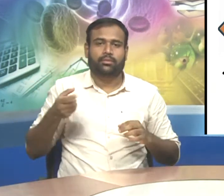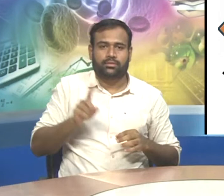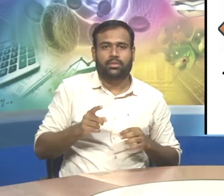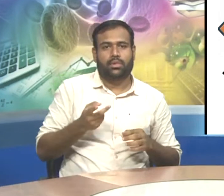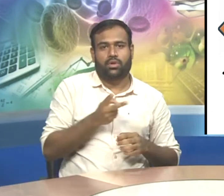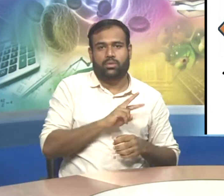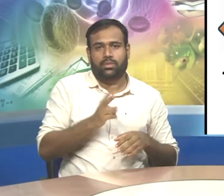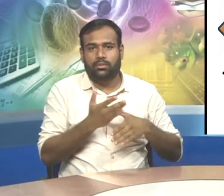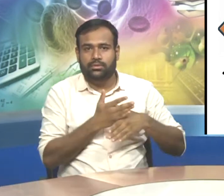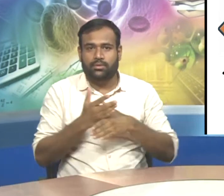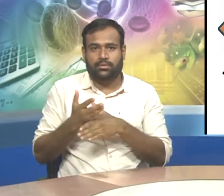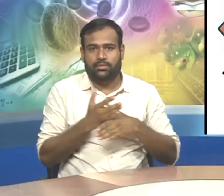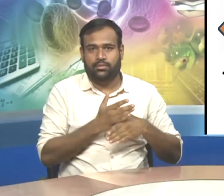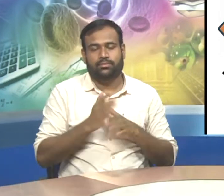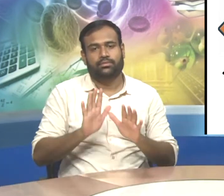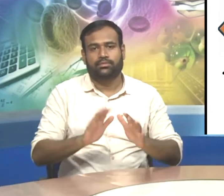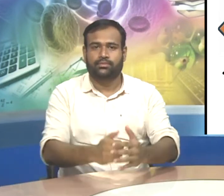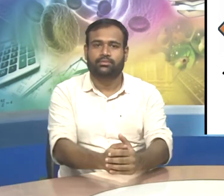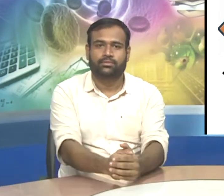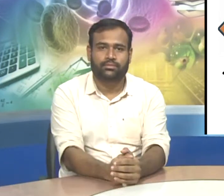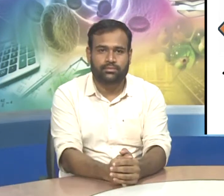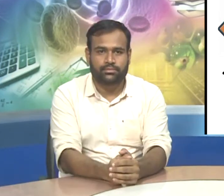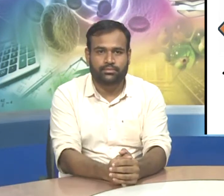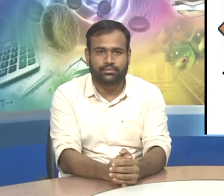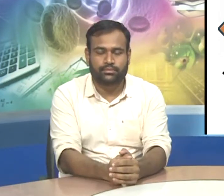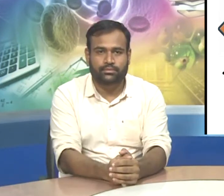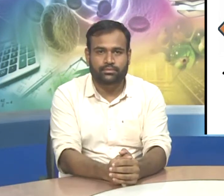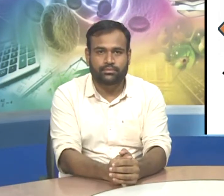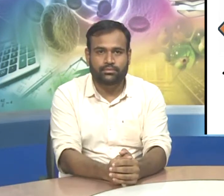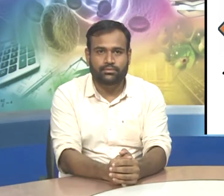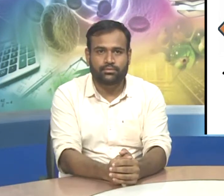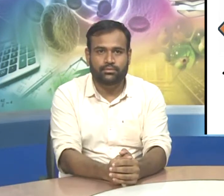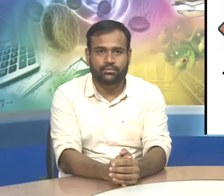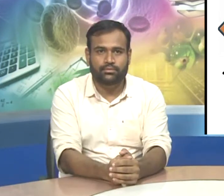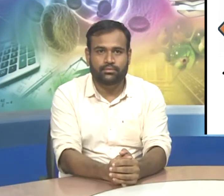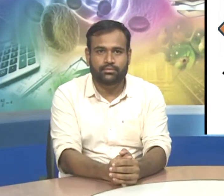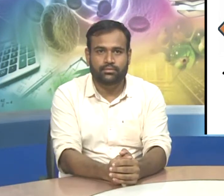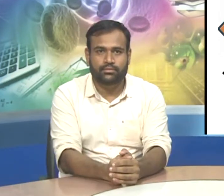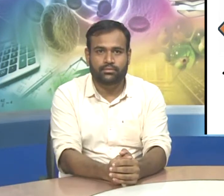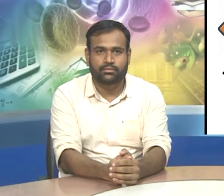The Deputy Speaker presides over the meeting during the absence of the Speaker.